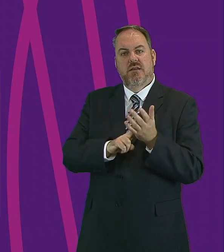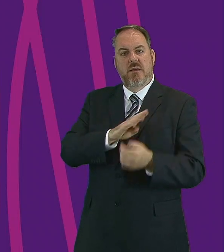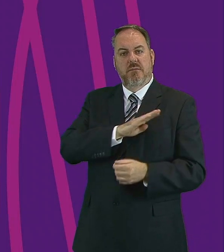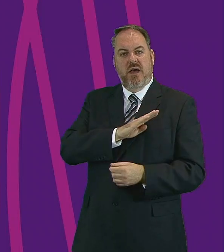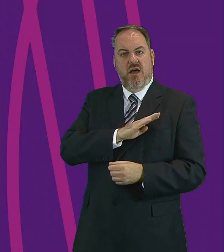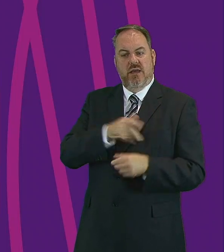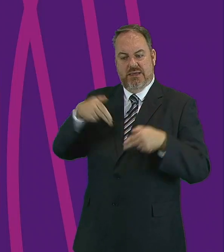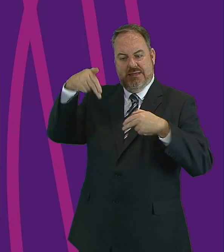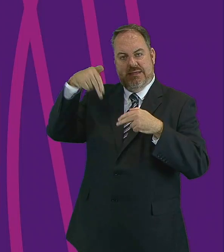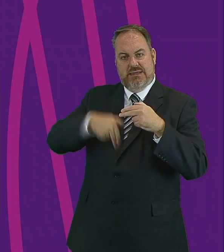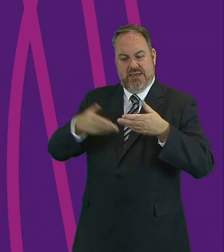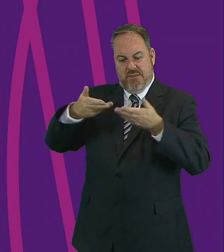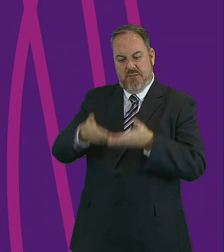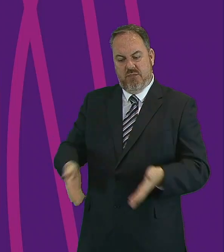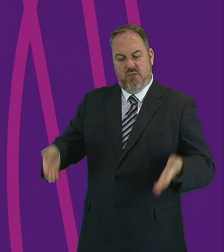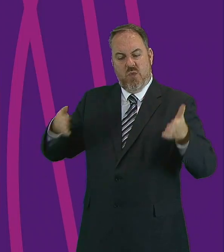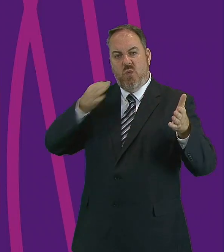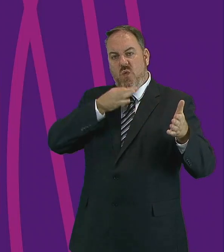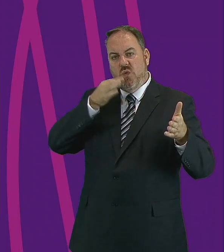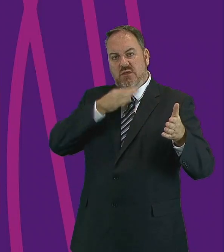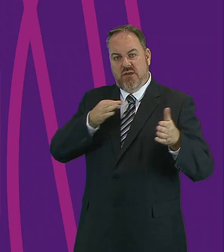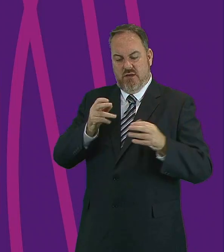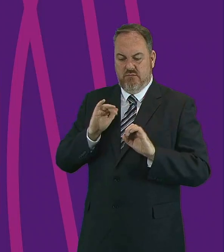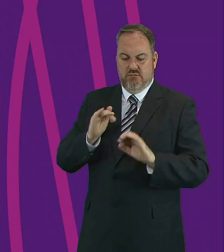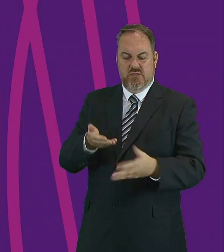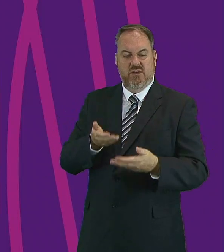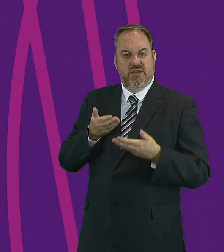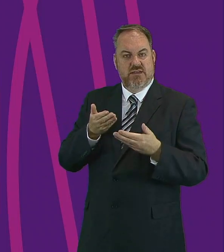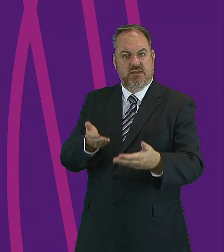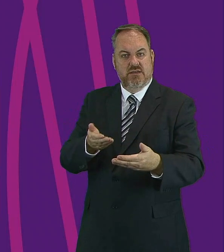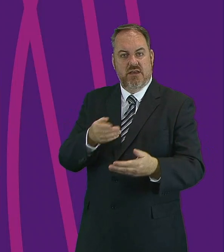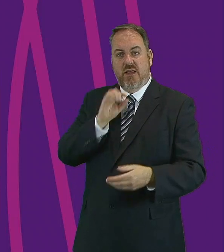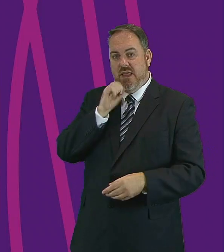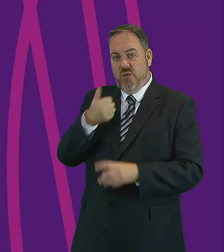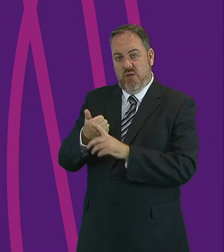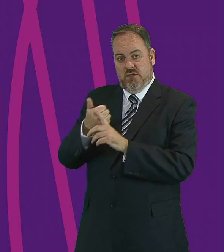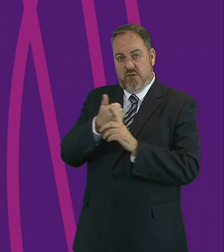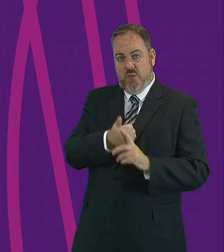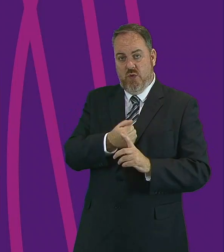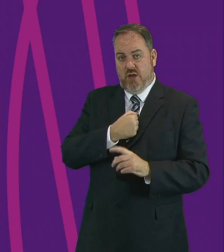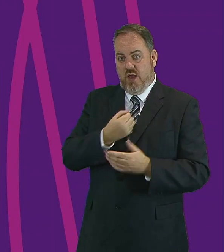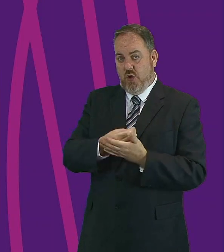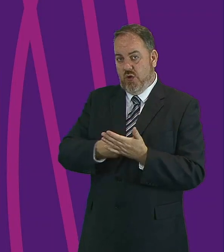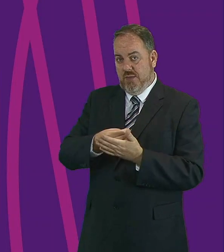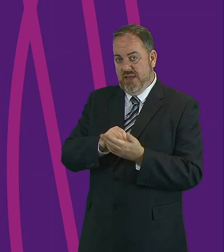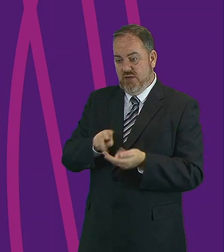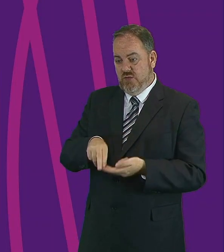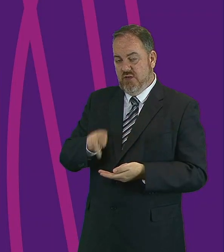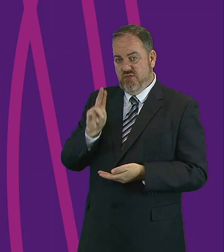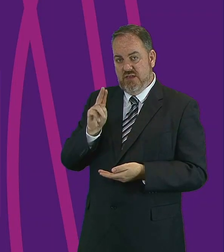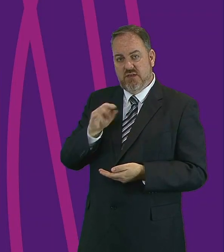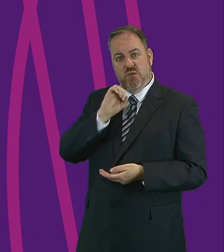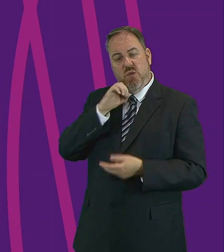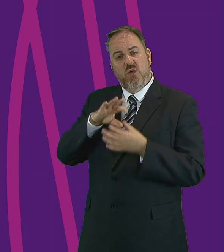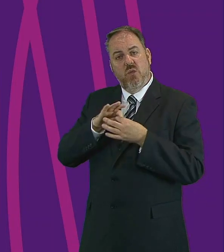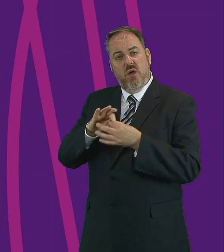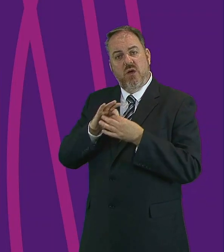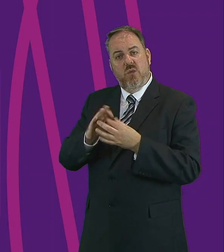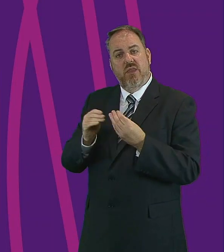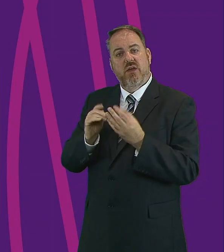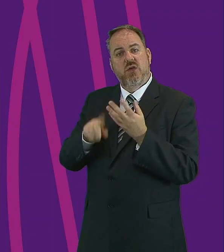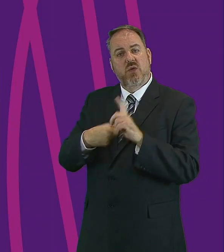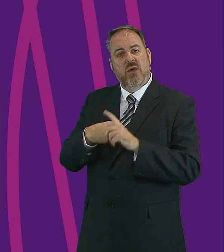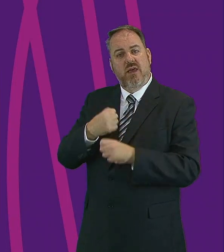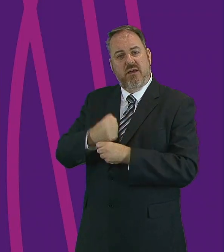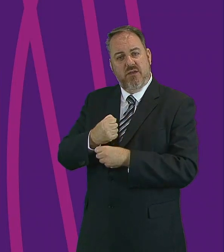is vital and must be progressed if we are to sustain and then grow North Ayrshire's economy. Will the Scottish Government work in partnership with the UK Government and